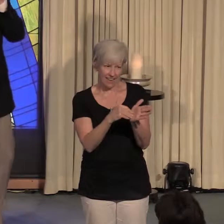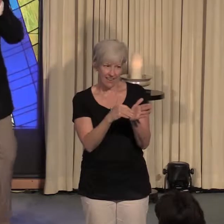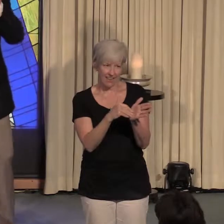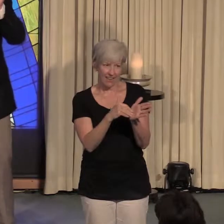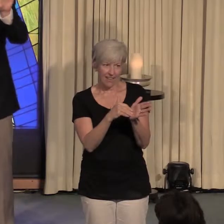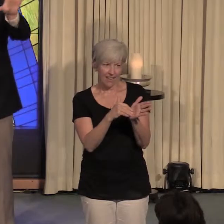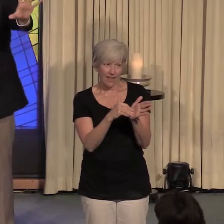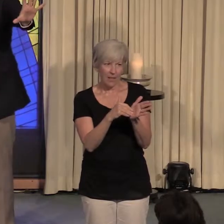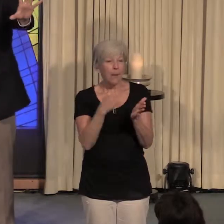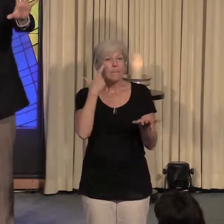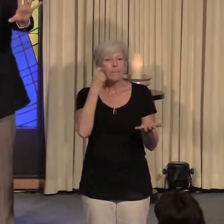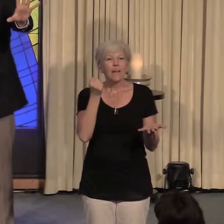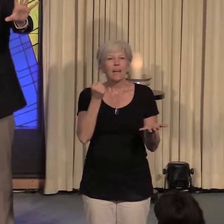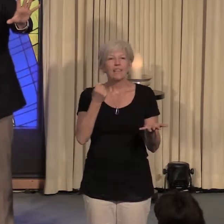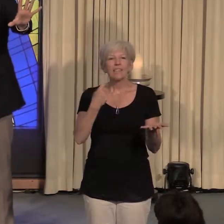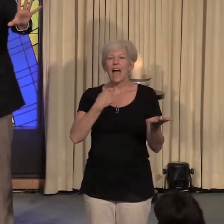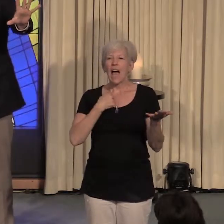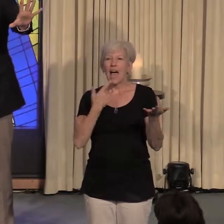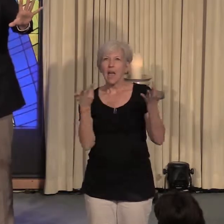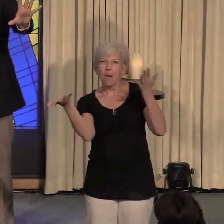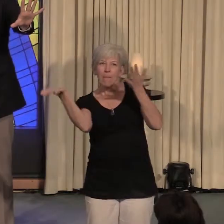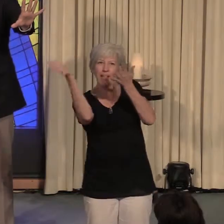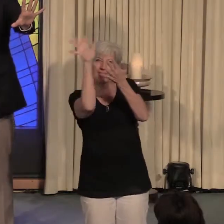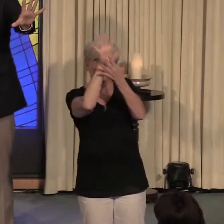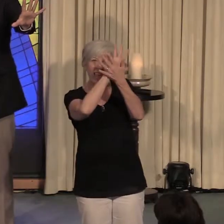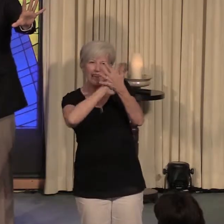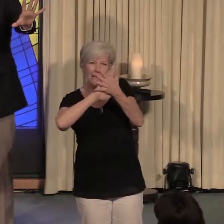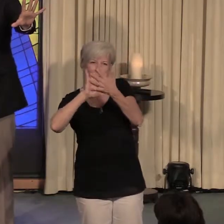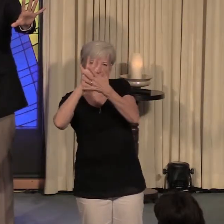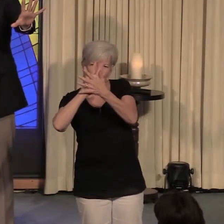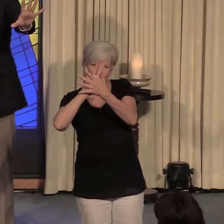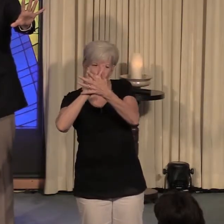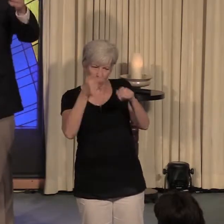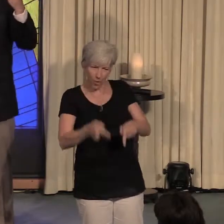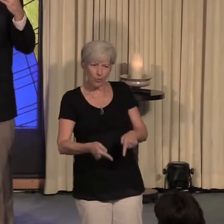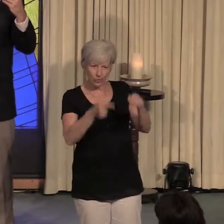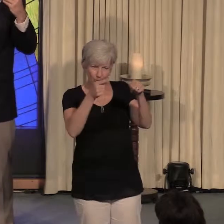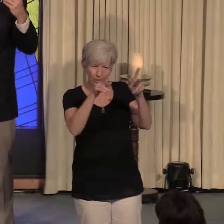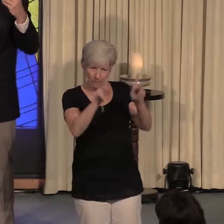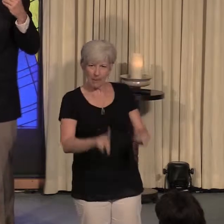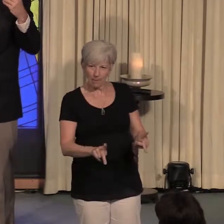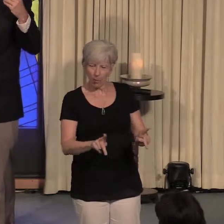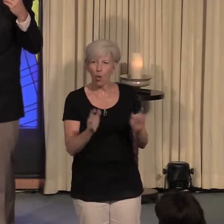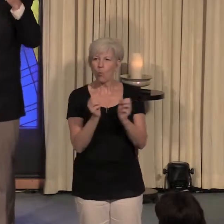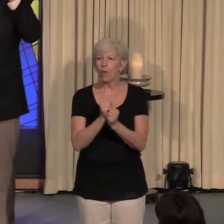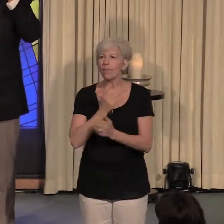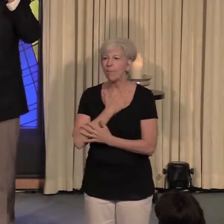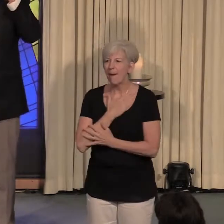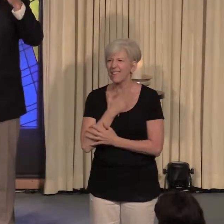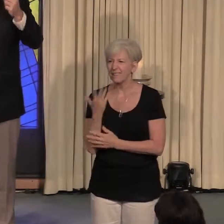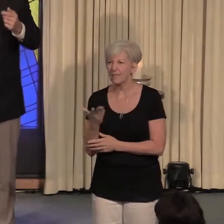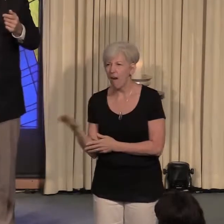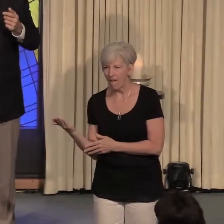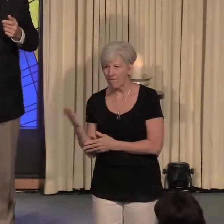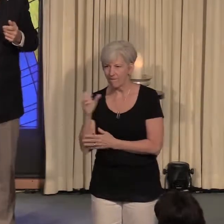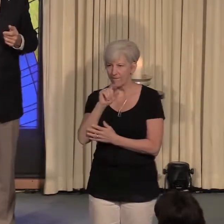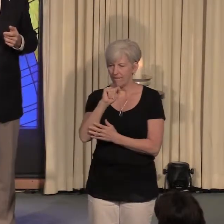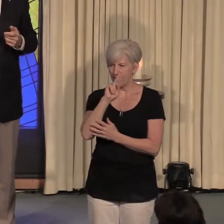because I am laying it over those people with my perception, with my stuff, with my